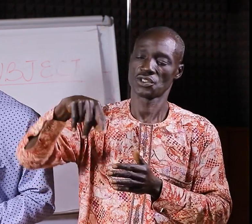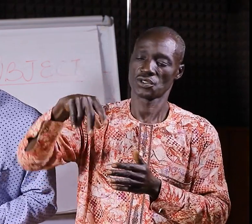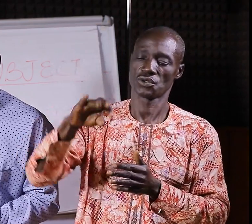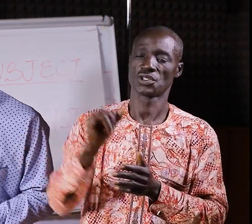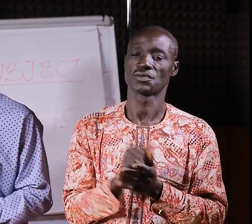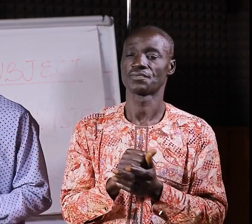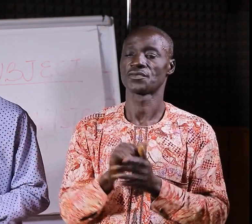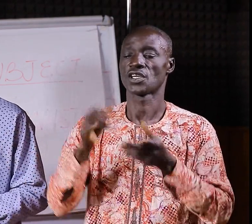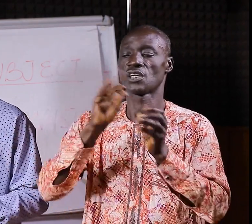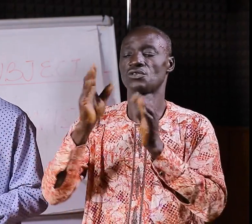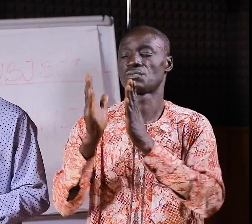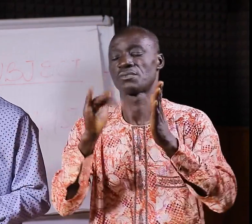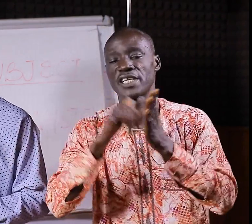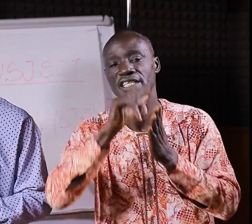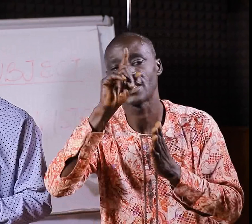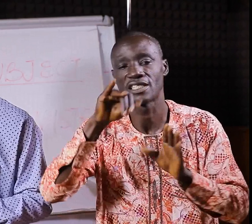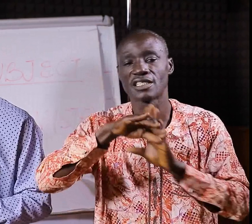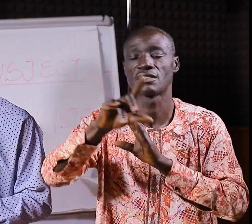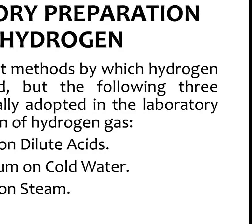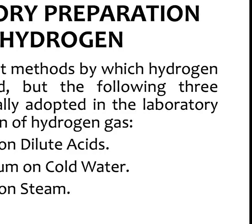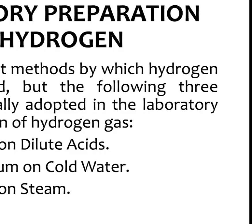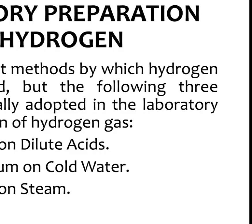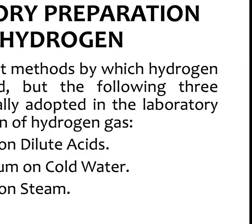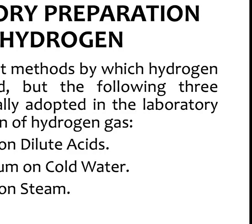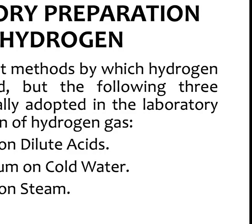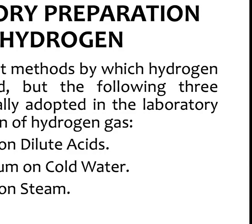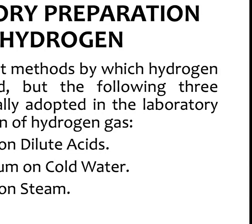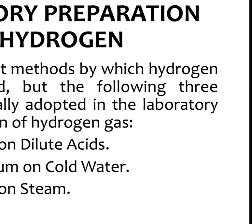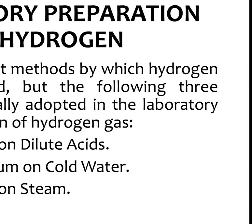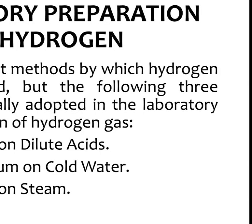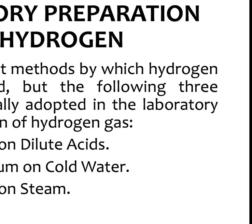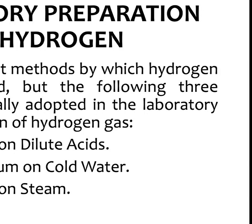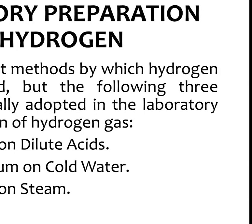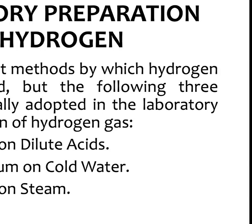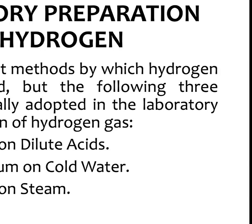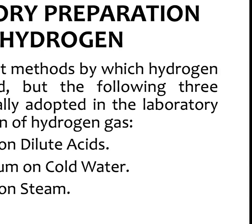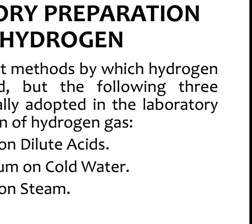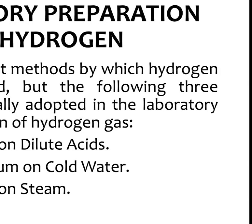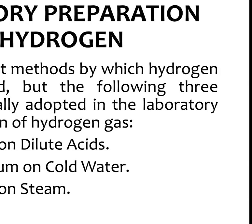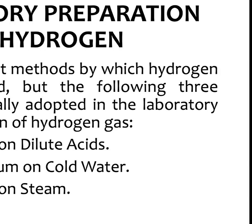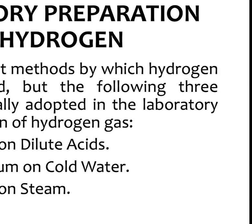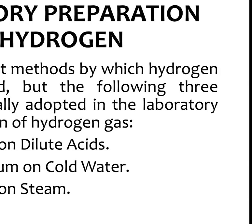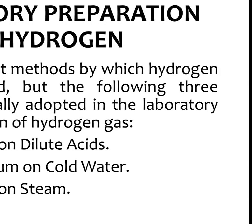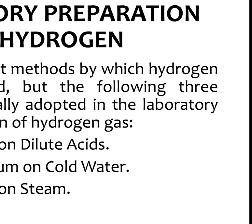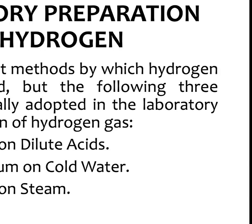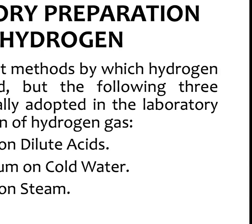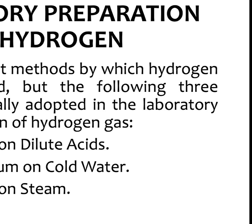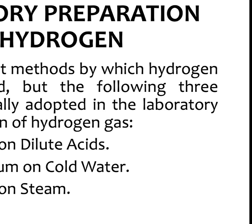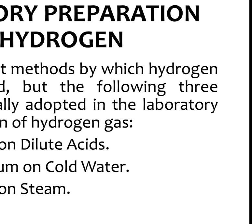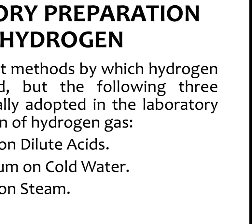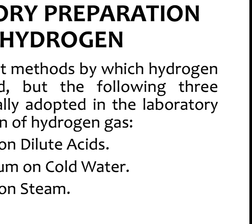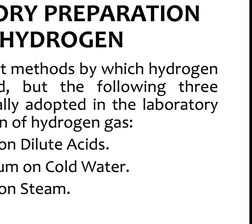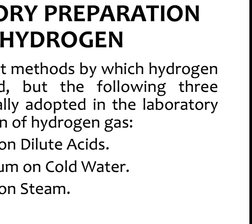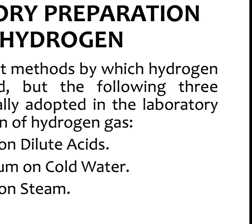move to how do we prepare hydrogen in the laboratory. So hydrogen, we have different methods of preparing hydrogen, but there are 3 methods that